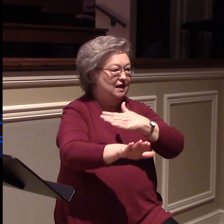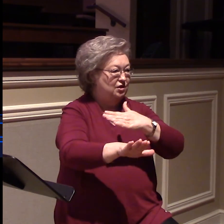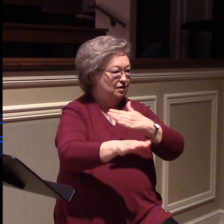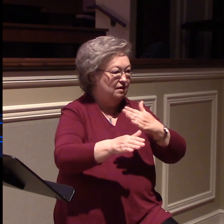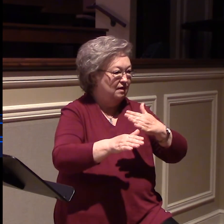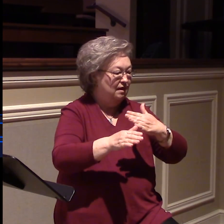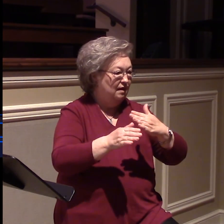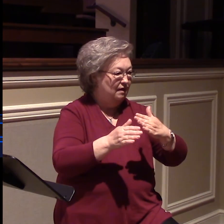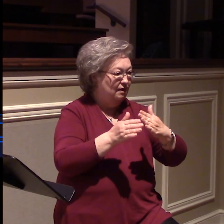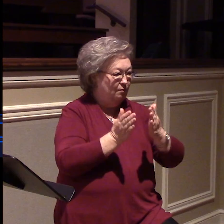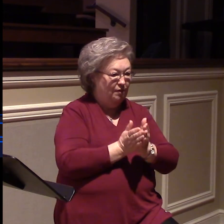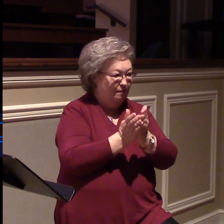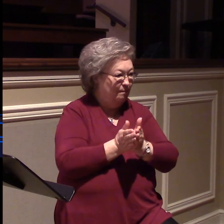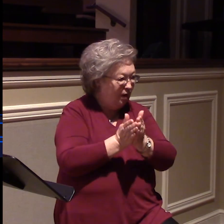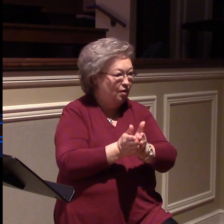offensive was unleashed.